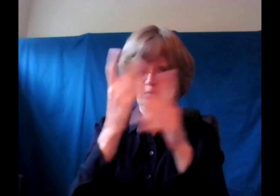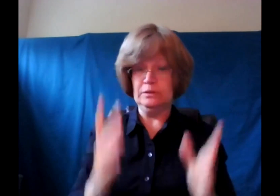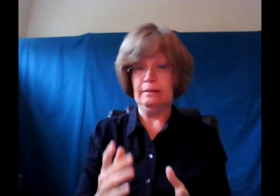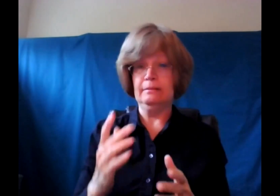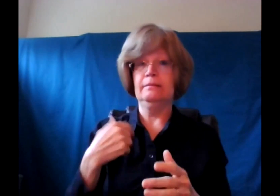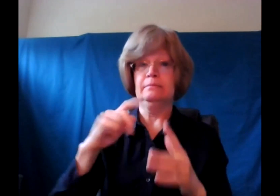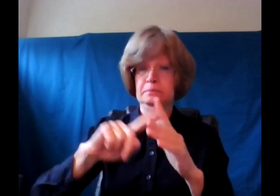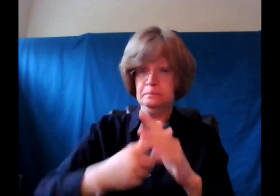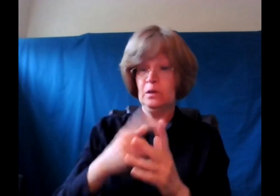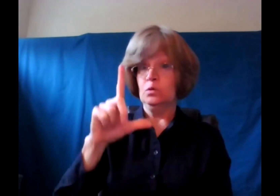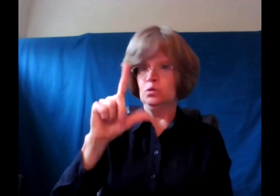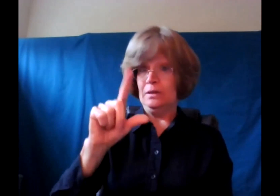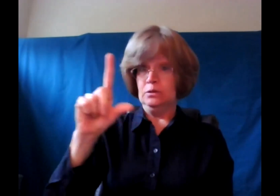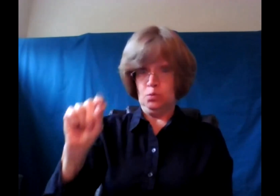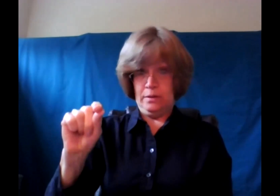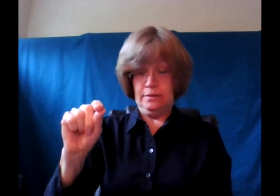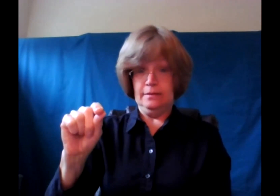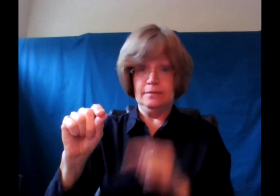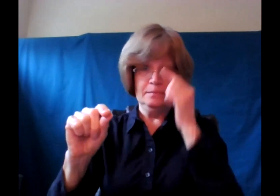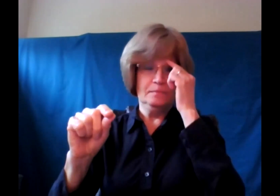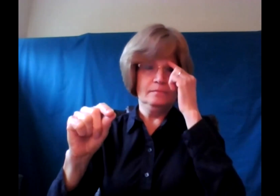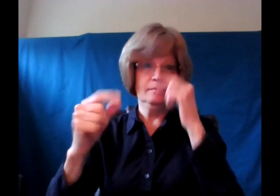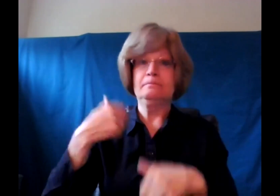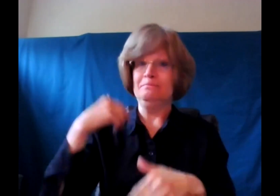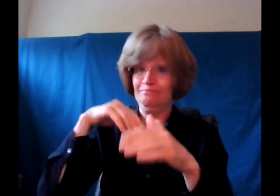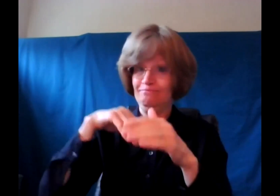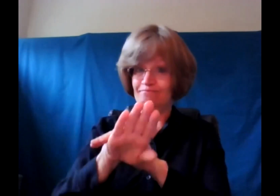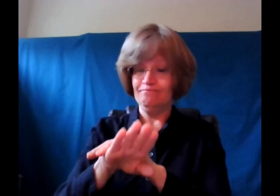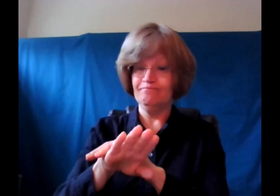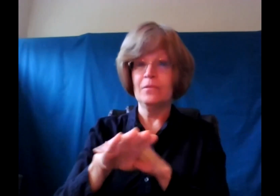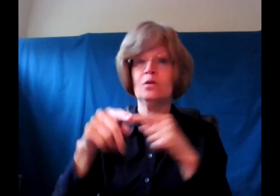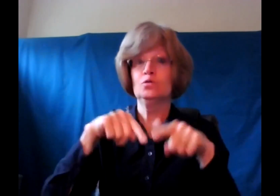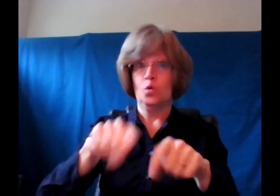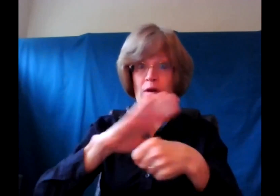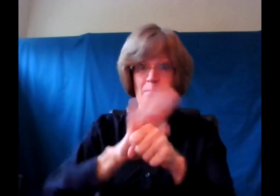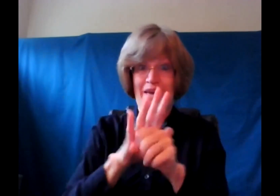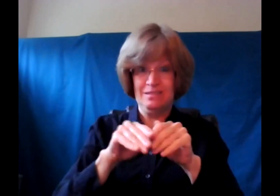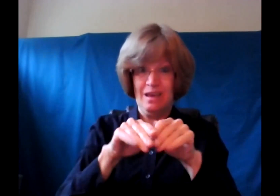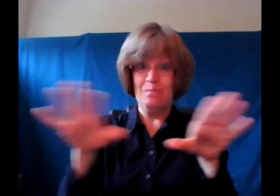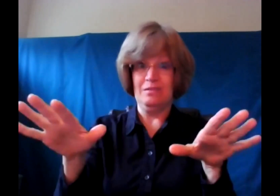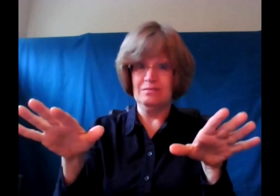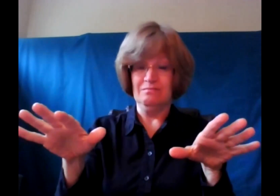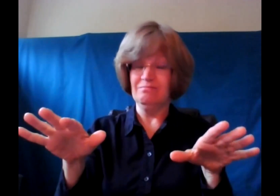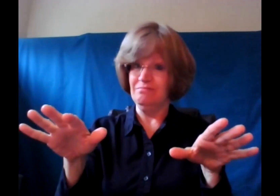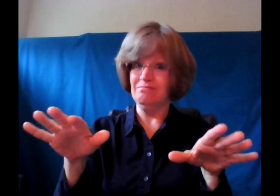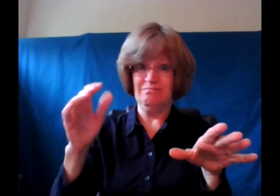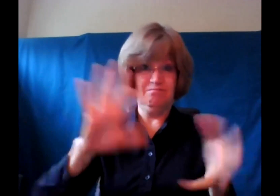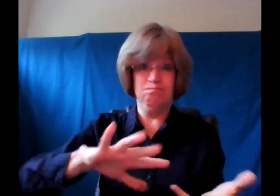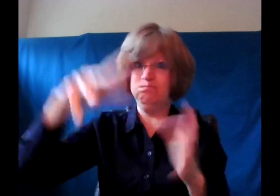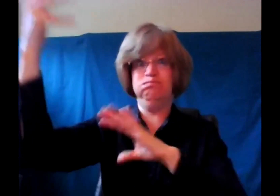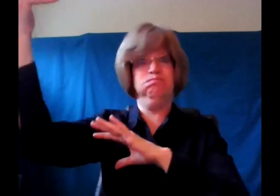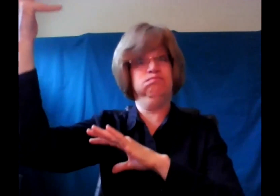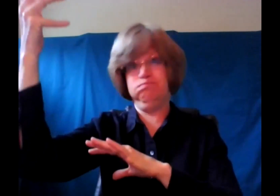effective 2020. Came in during the pandemic when everything